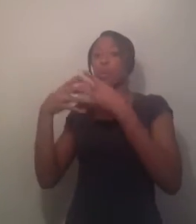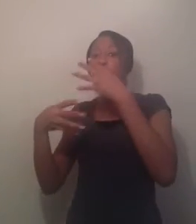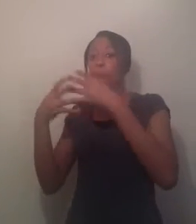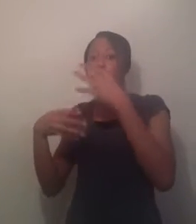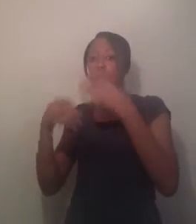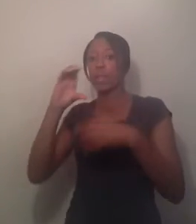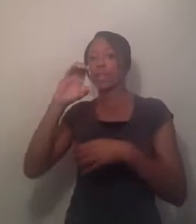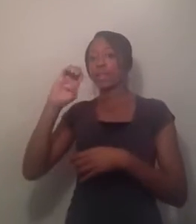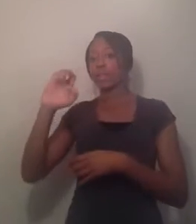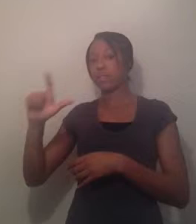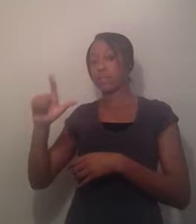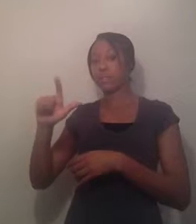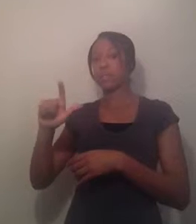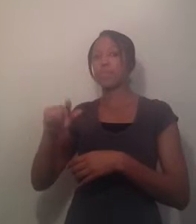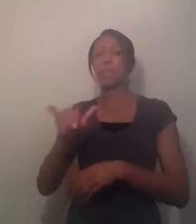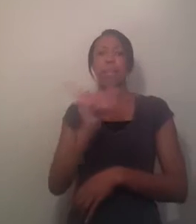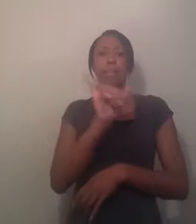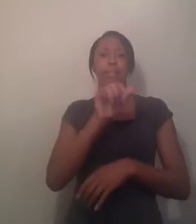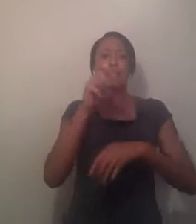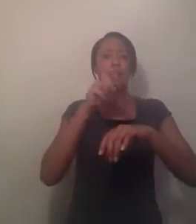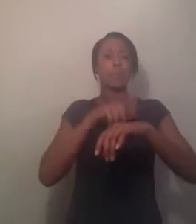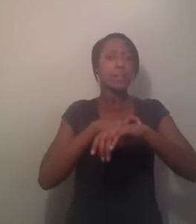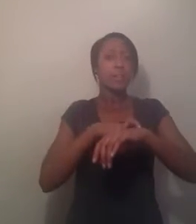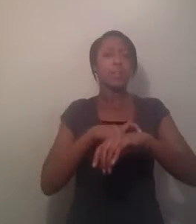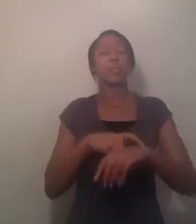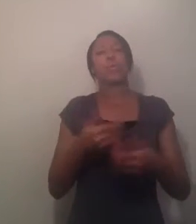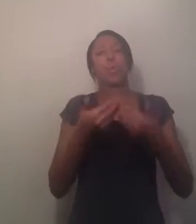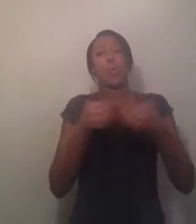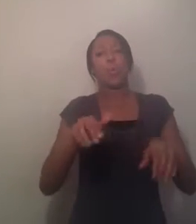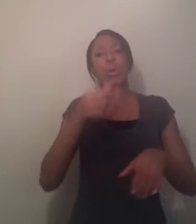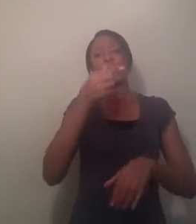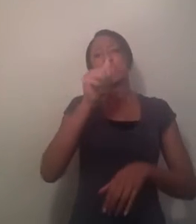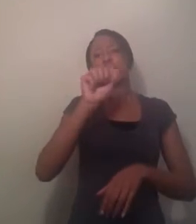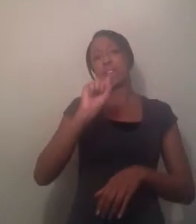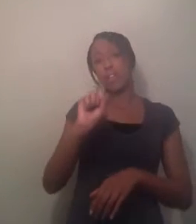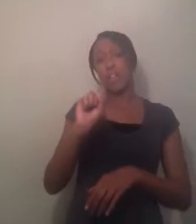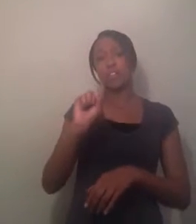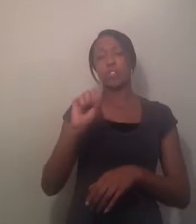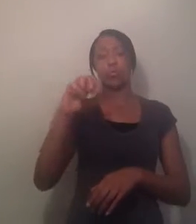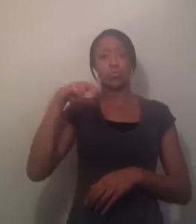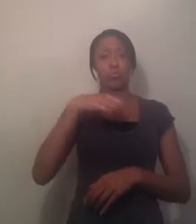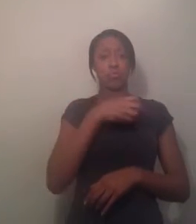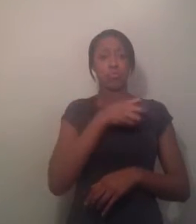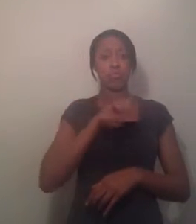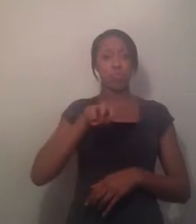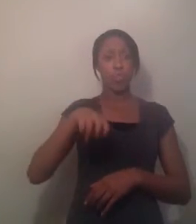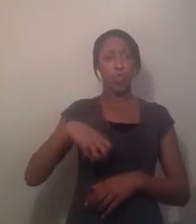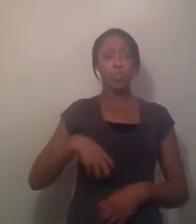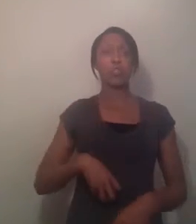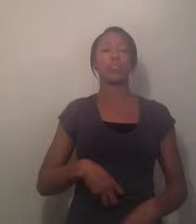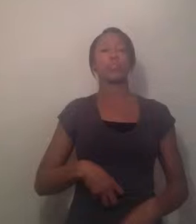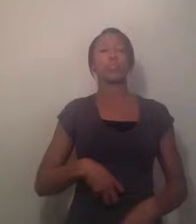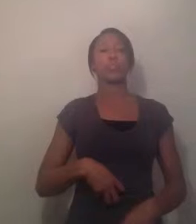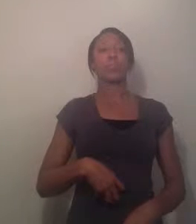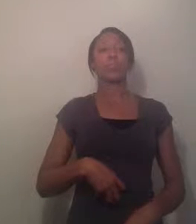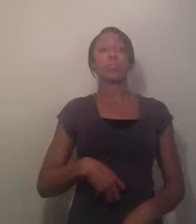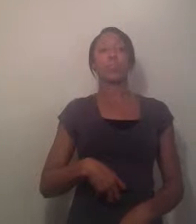waste gases diffuse out of the blood cells and into the air in the alveoli to be expelled upon exhalation. The alveoli